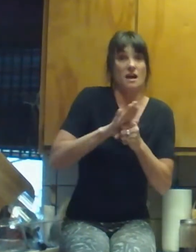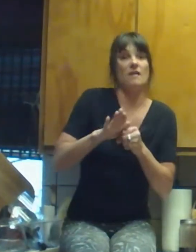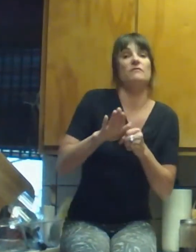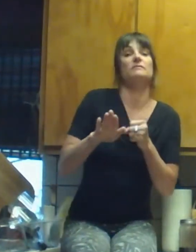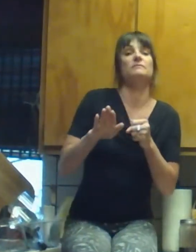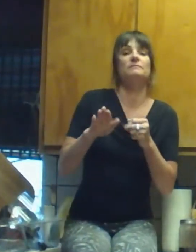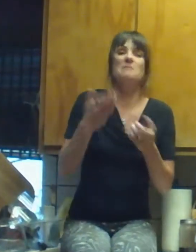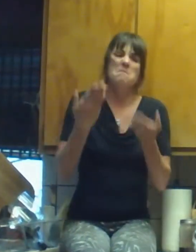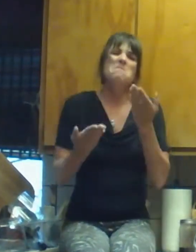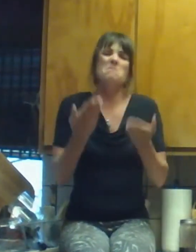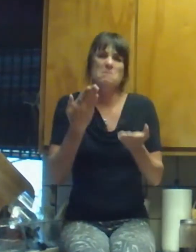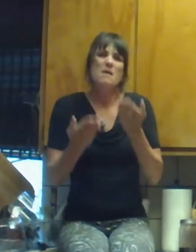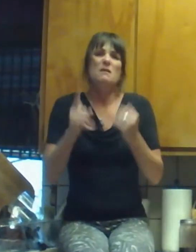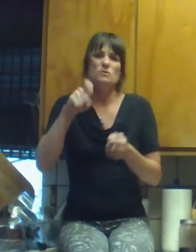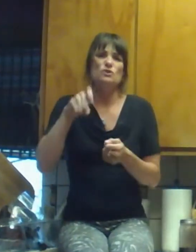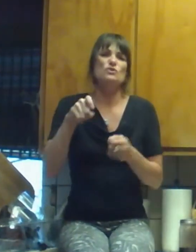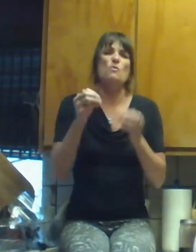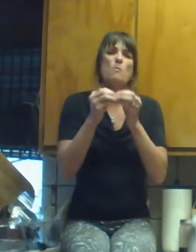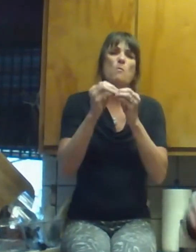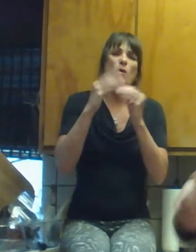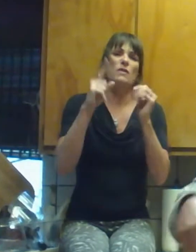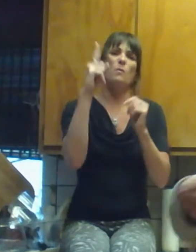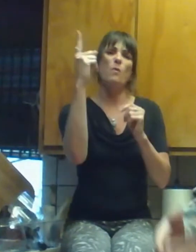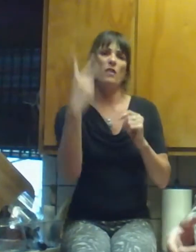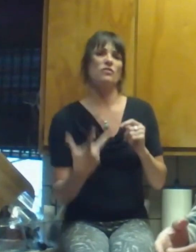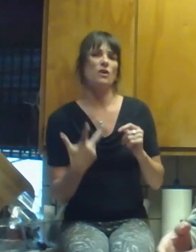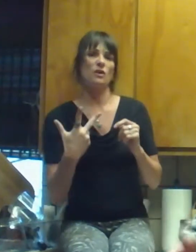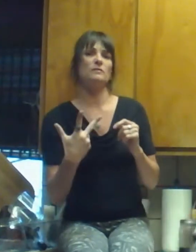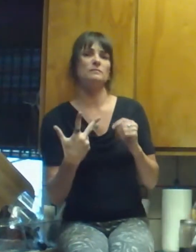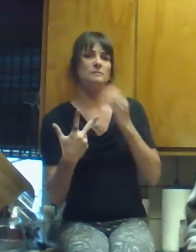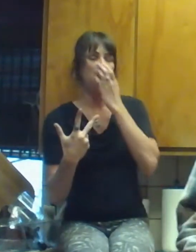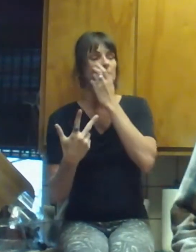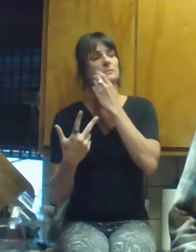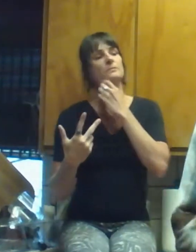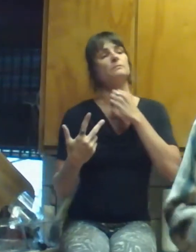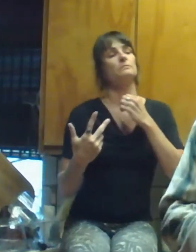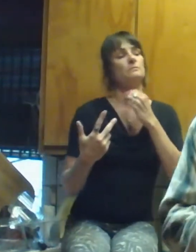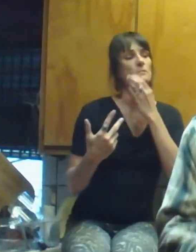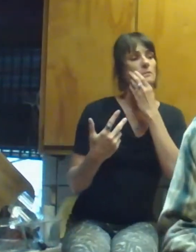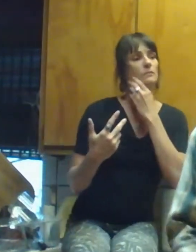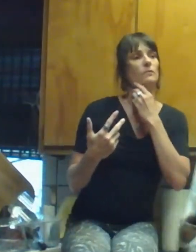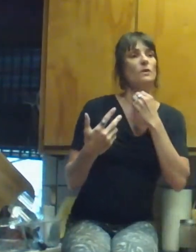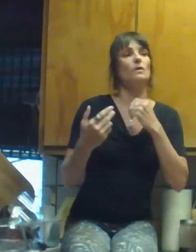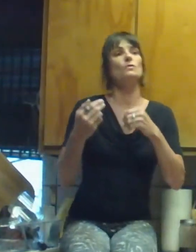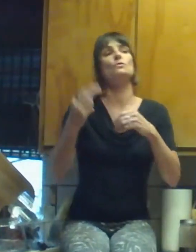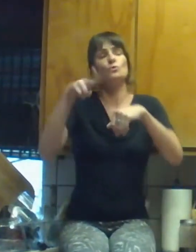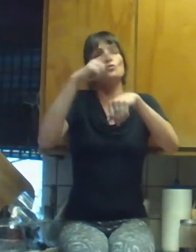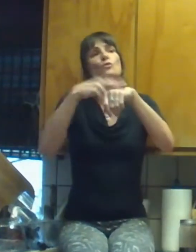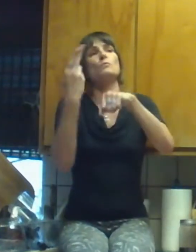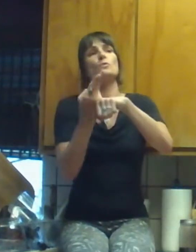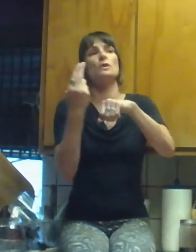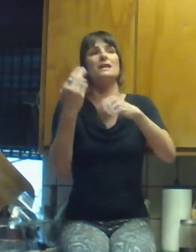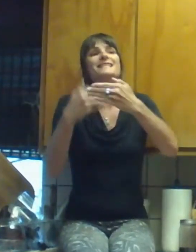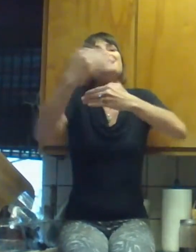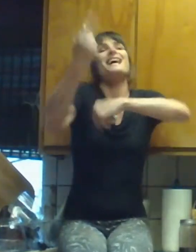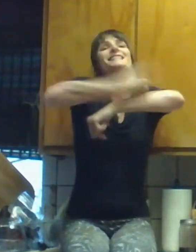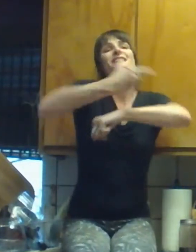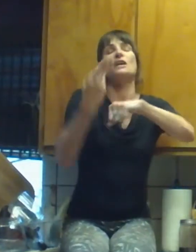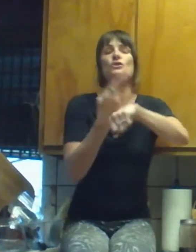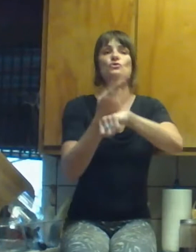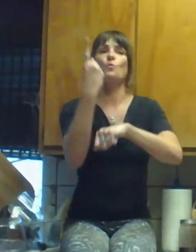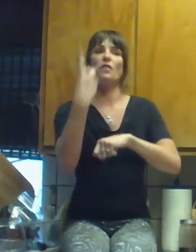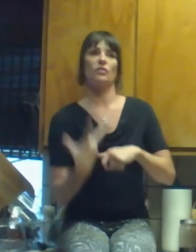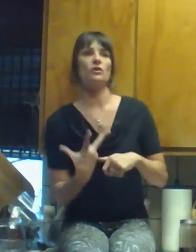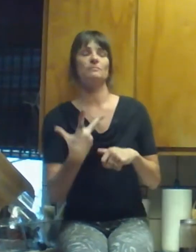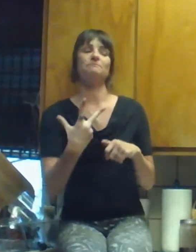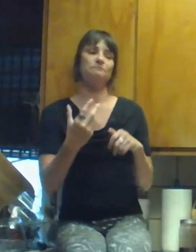1/3. I use 1/3 of the cup on the next day. So we'll do 2/3 of the cup this time. So